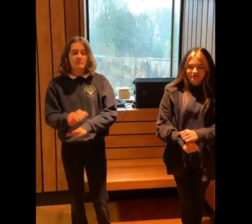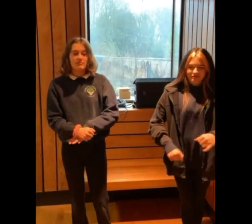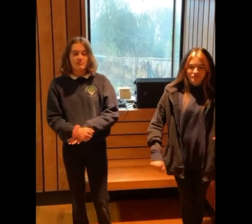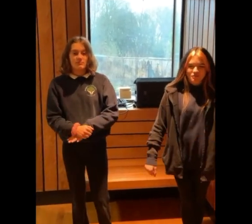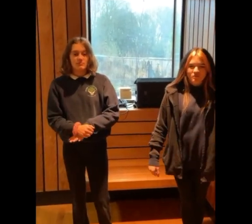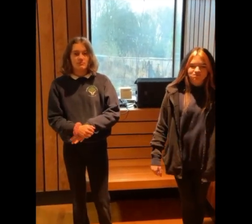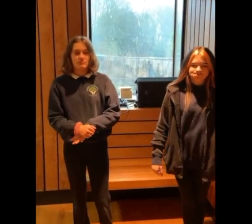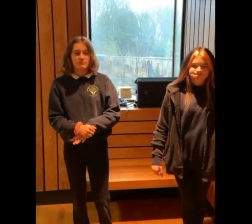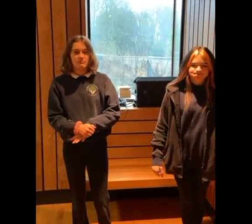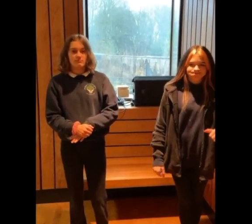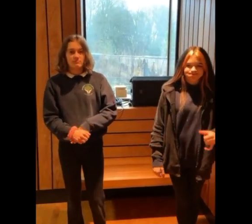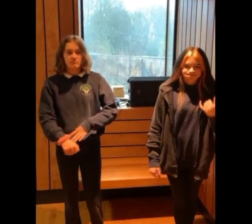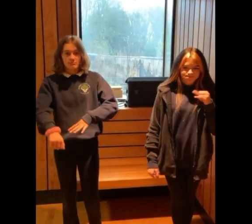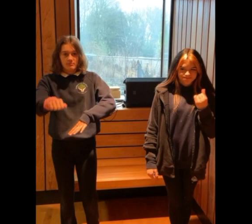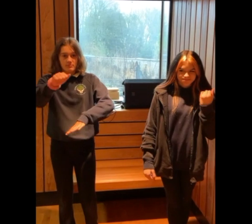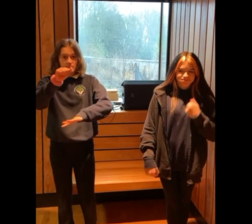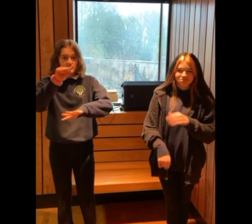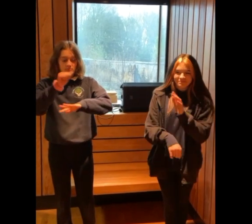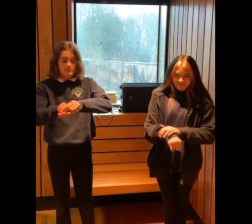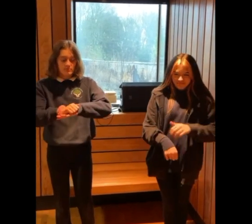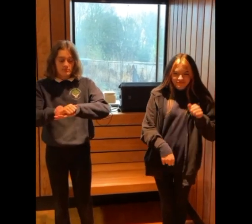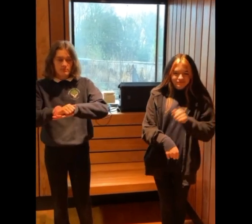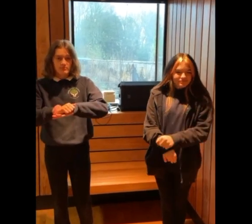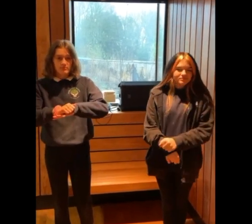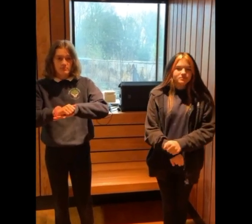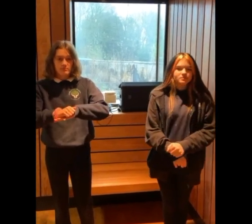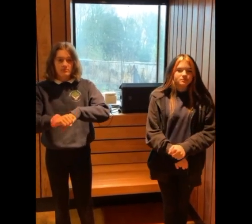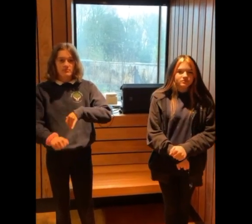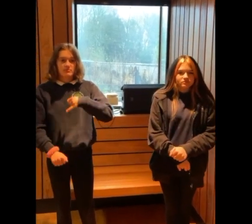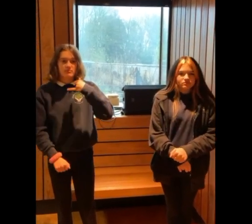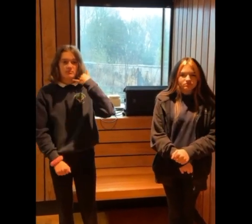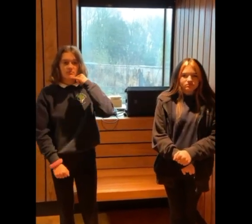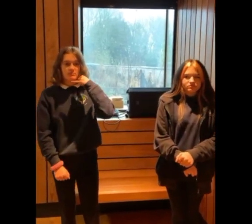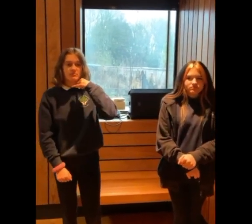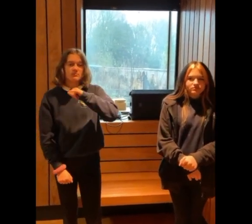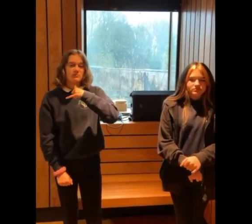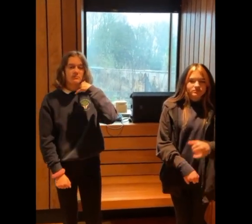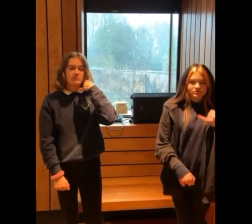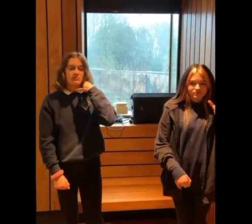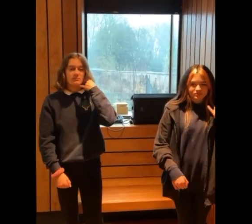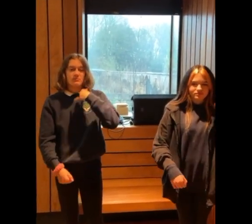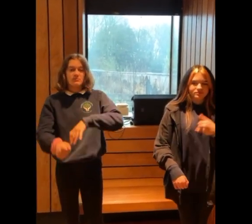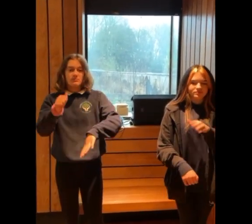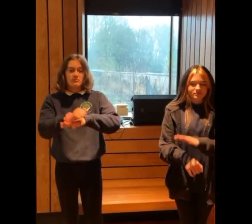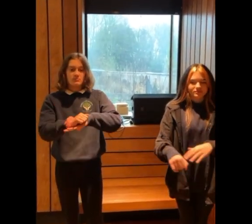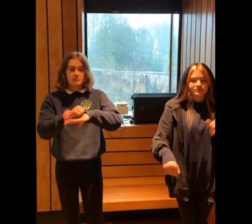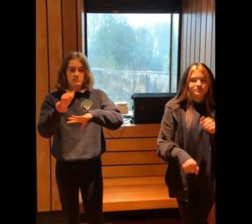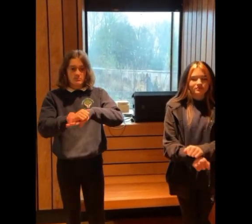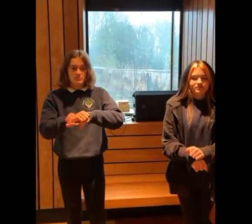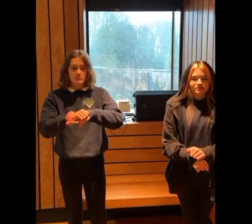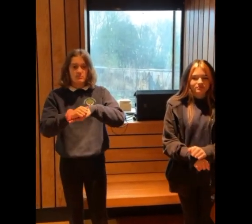you a Merry Christmas. I want to wish you a Merry Christmas from the bottom of my